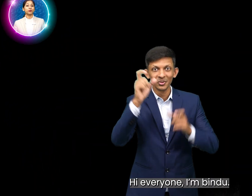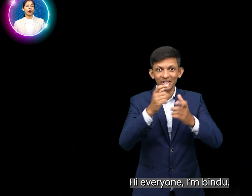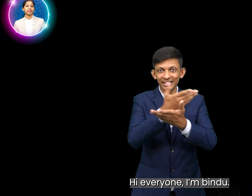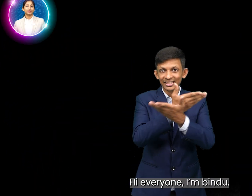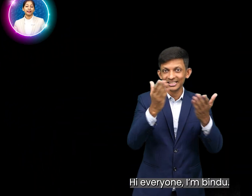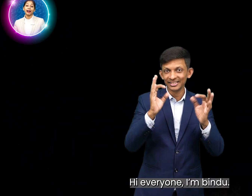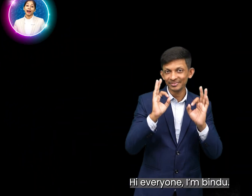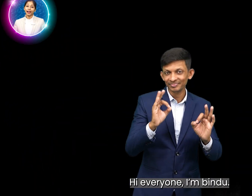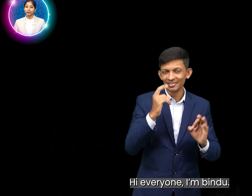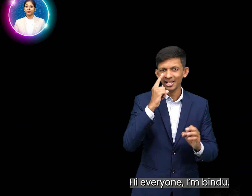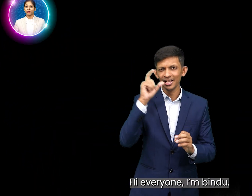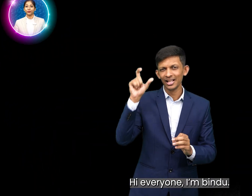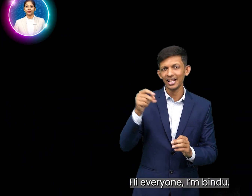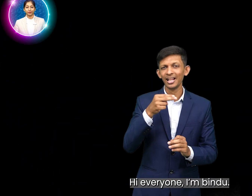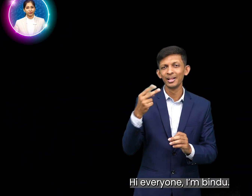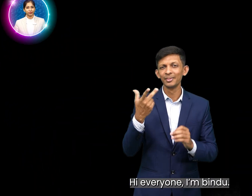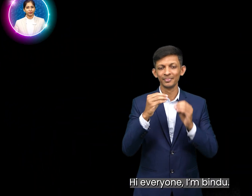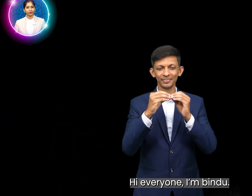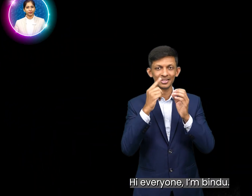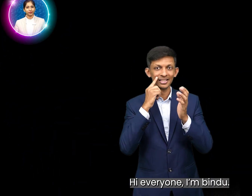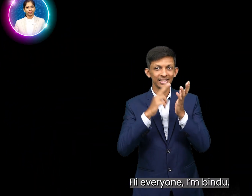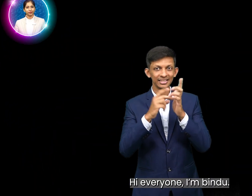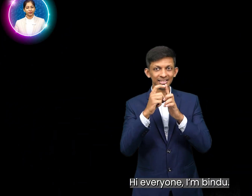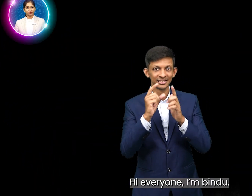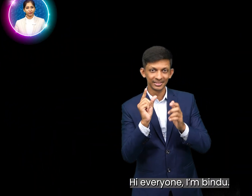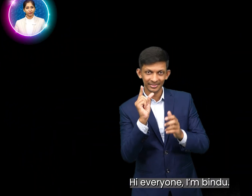Hi everyone, I am Bindu.